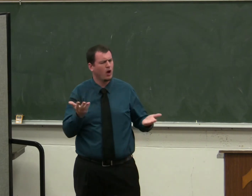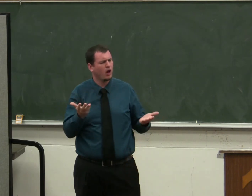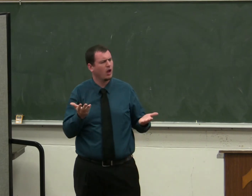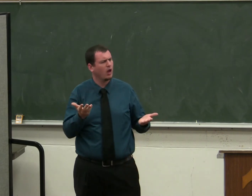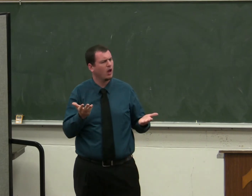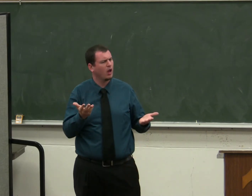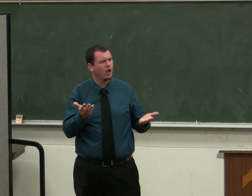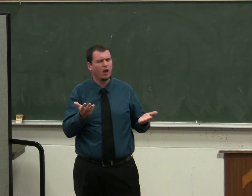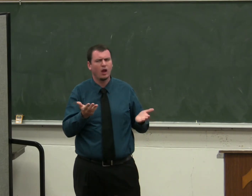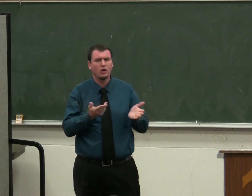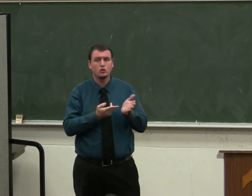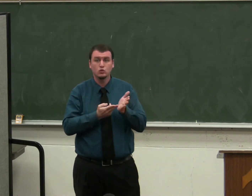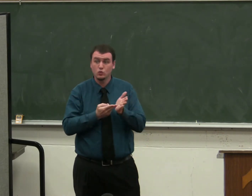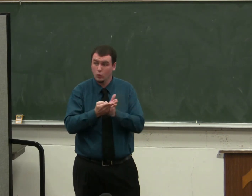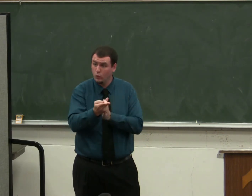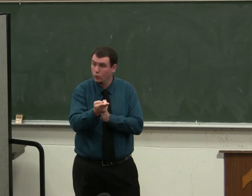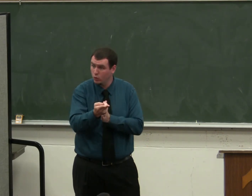What's the opposite of lying?